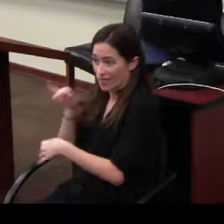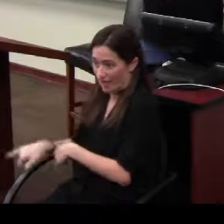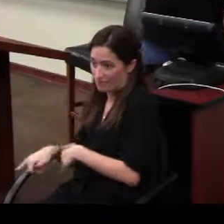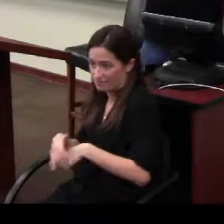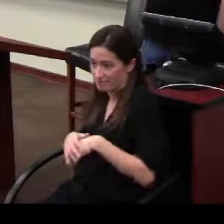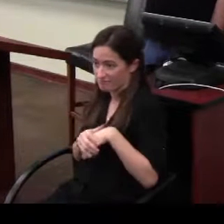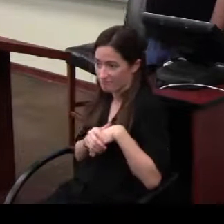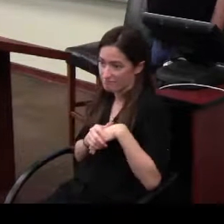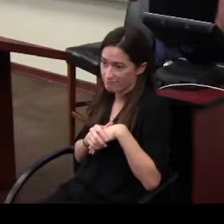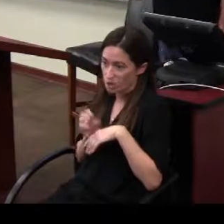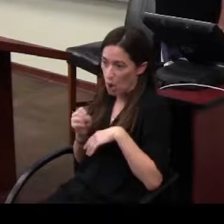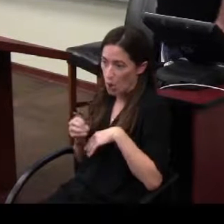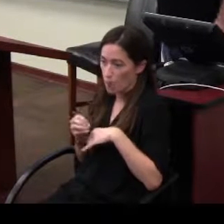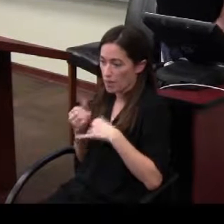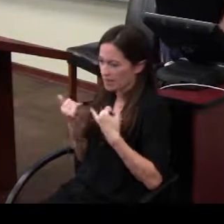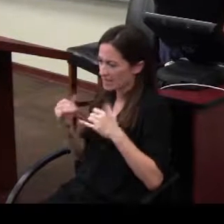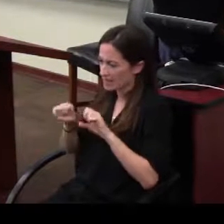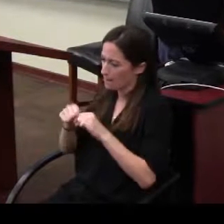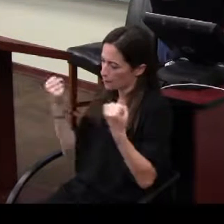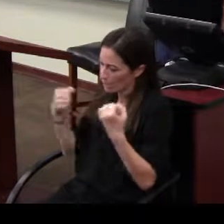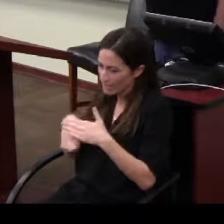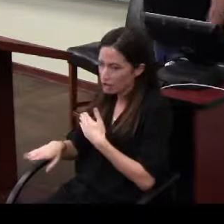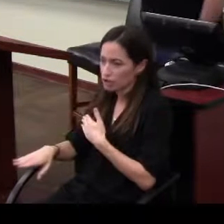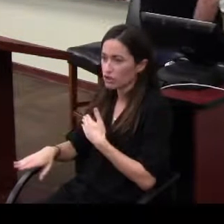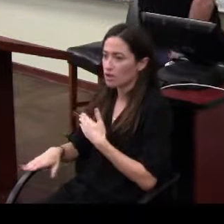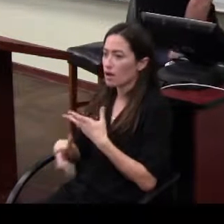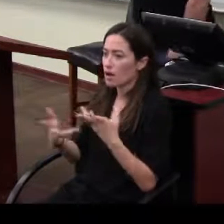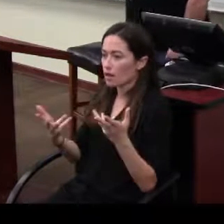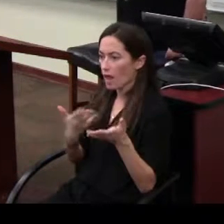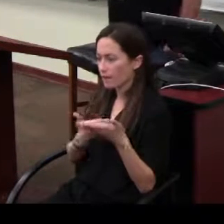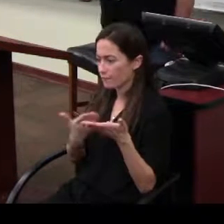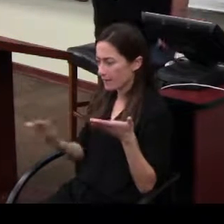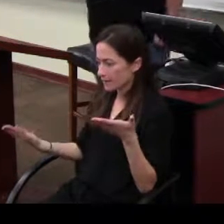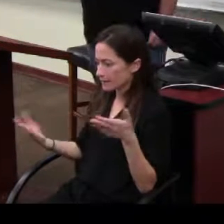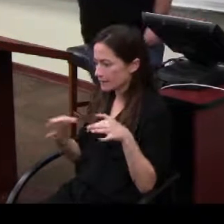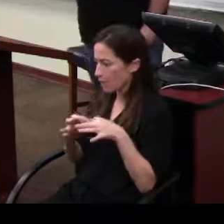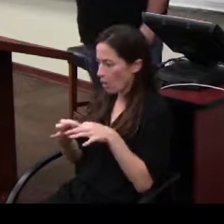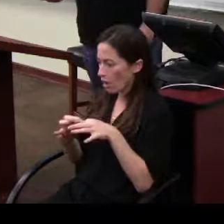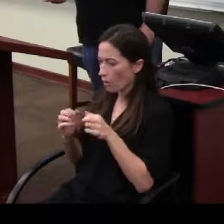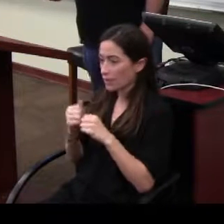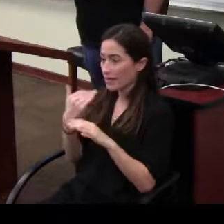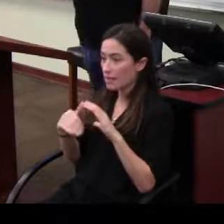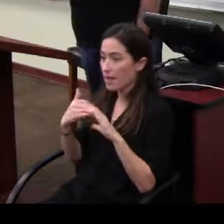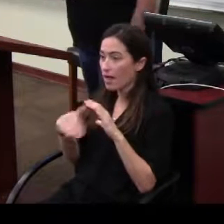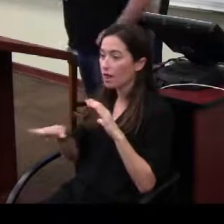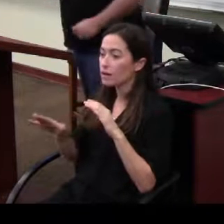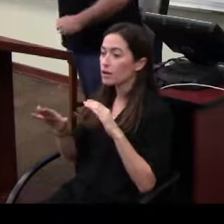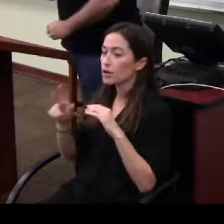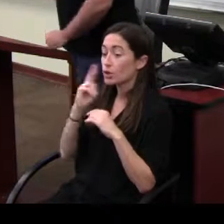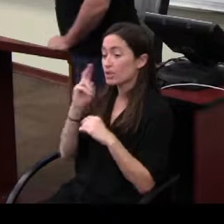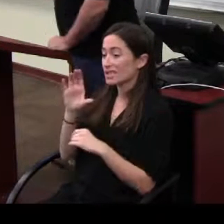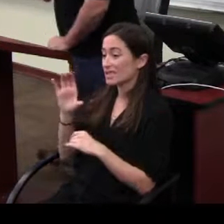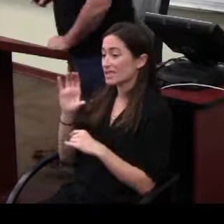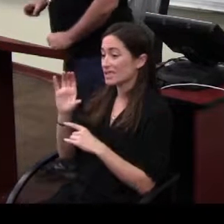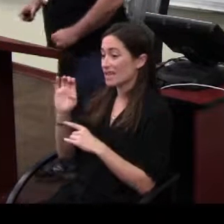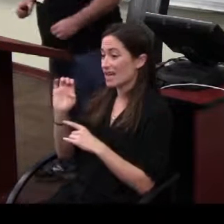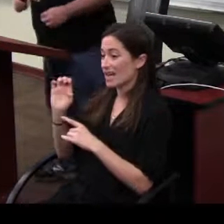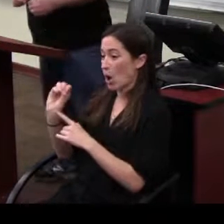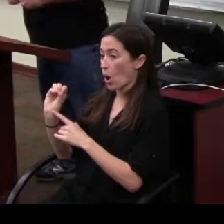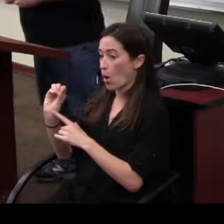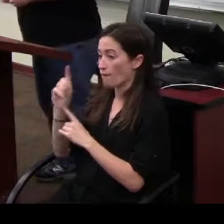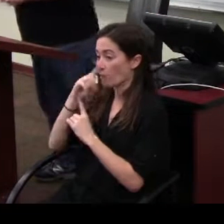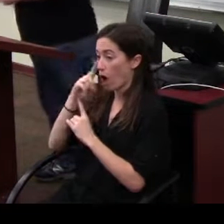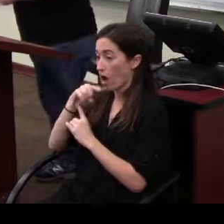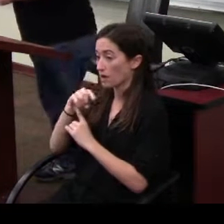So these breaches, a lot of the things that go along with these phishing emails, you have CEO fraud, which is also known as business